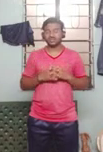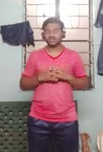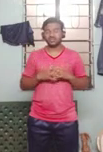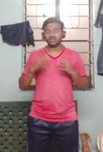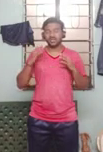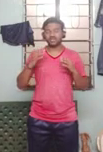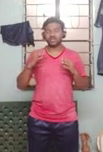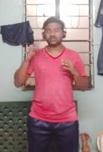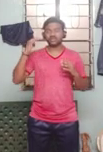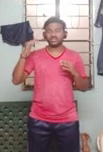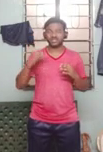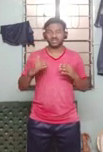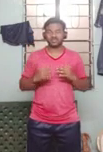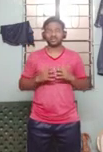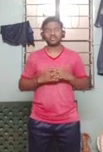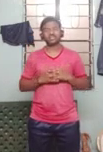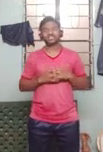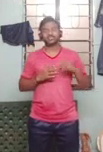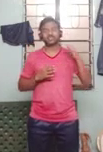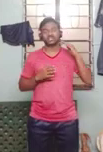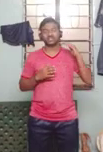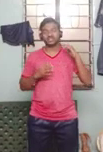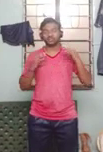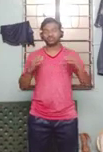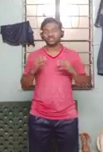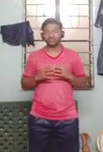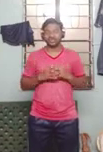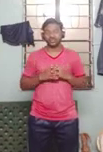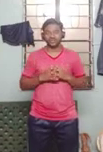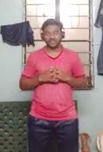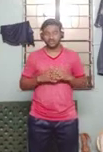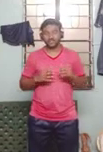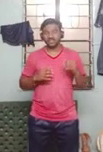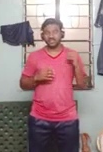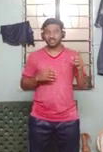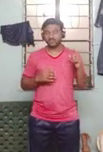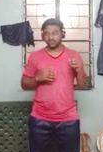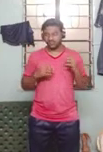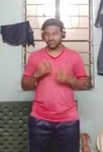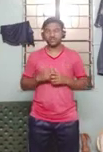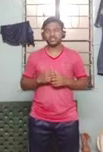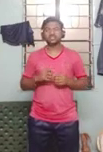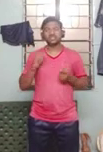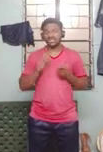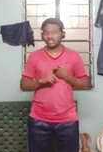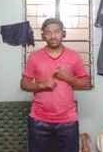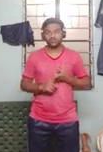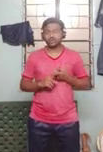can be part into three types, or it can be divided into three different types. That first one is creation of your